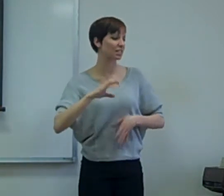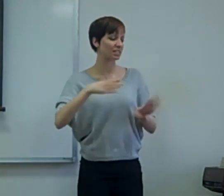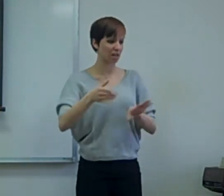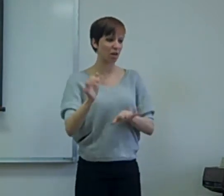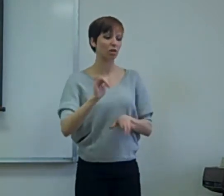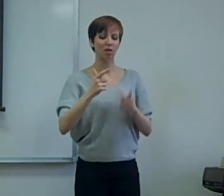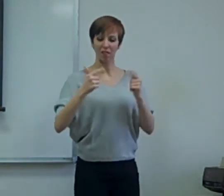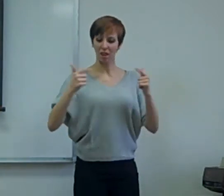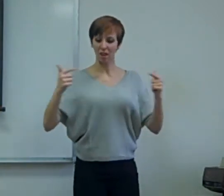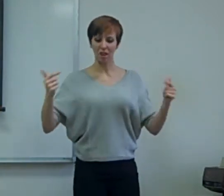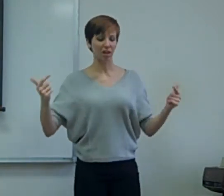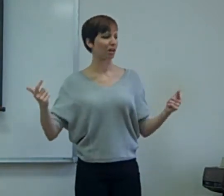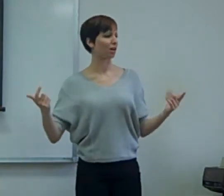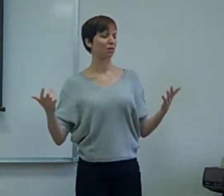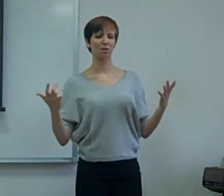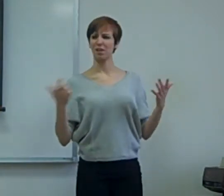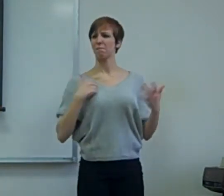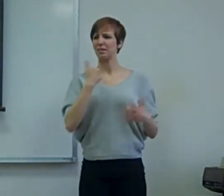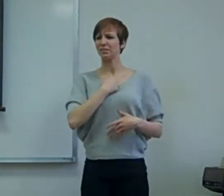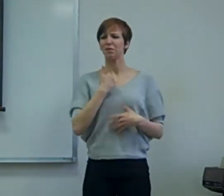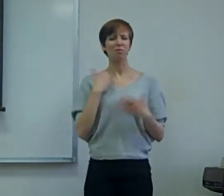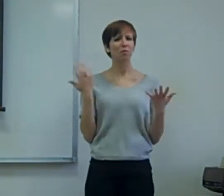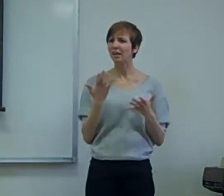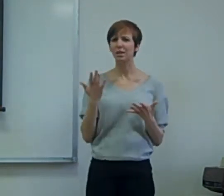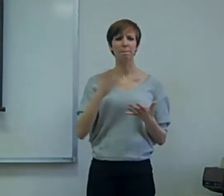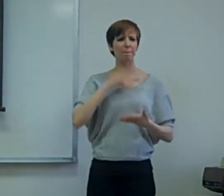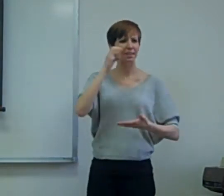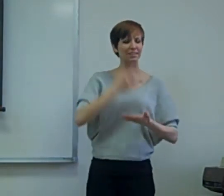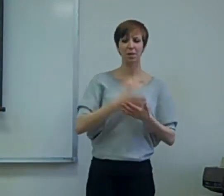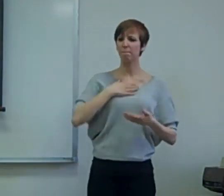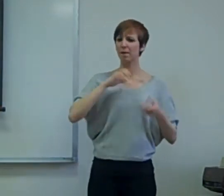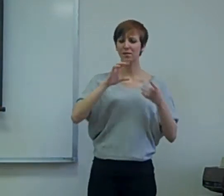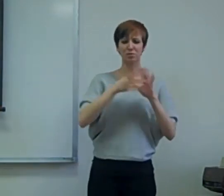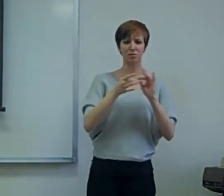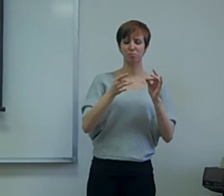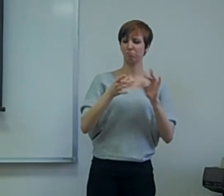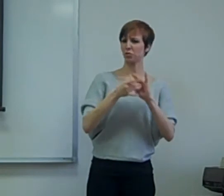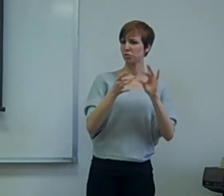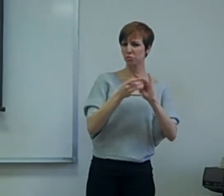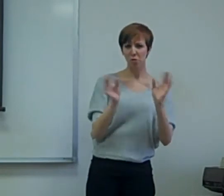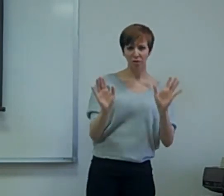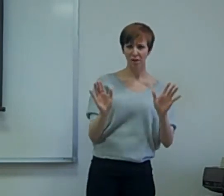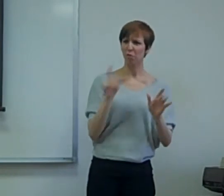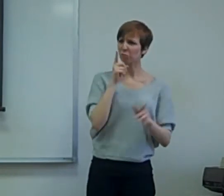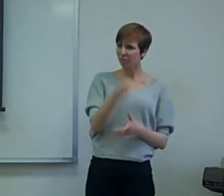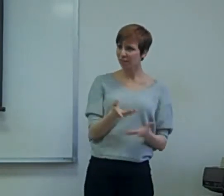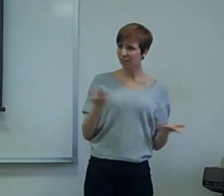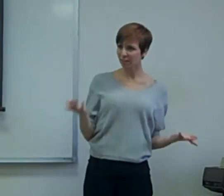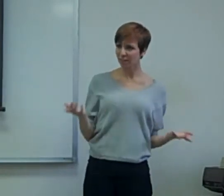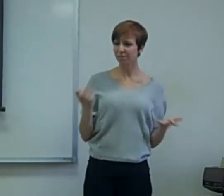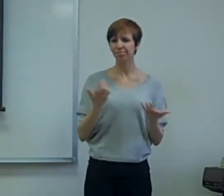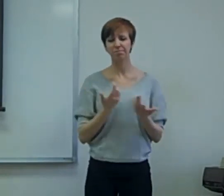la. Oh, I thought we were talking about me here. Mm-hmm. Okay, so you want to talk about you? That's fine. Okay. Some people they don't really like